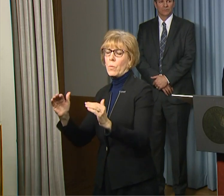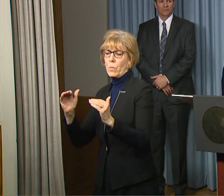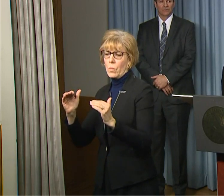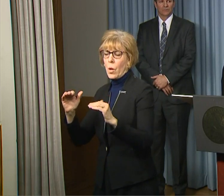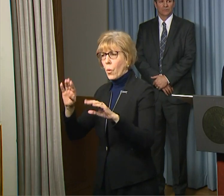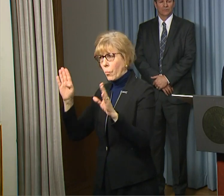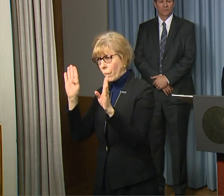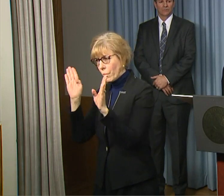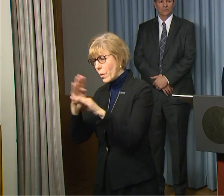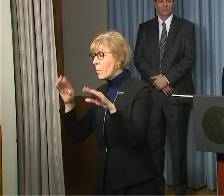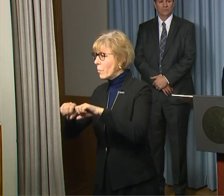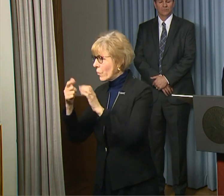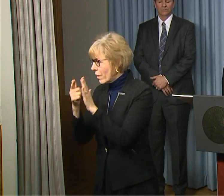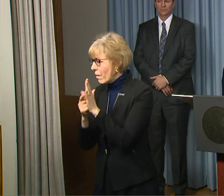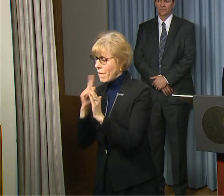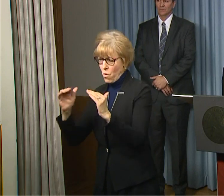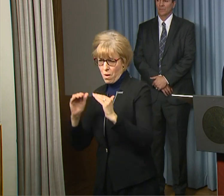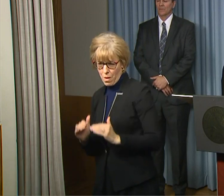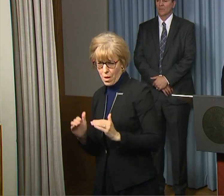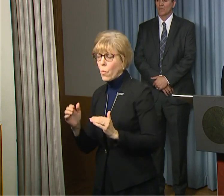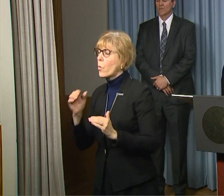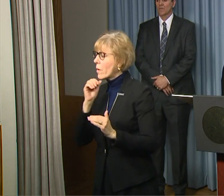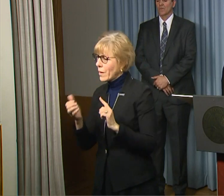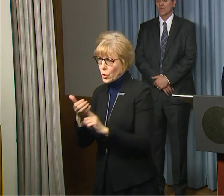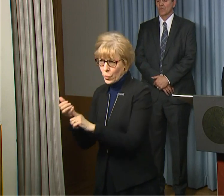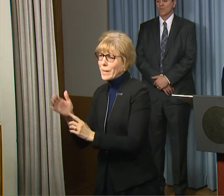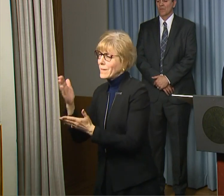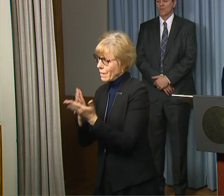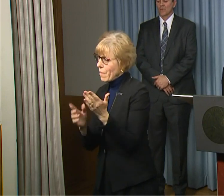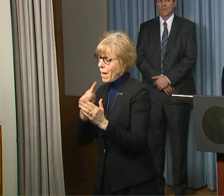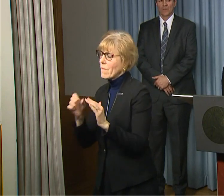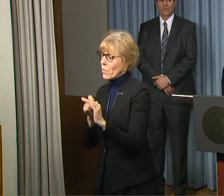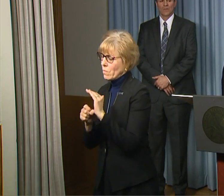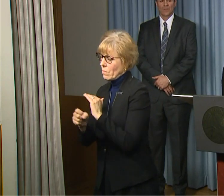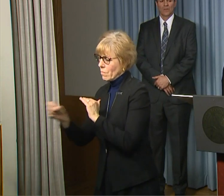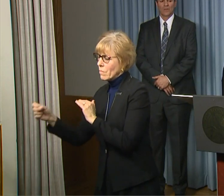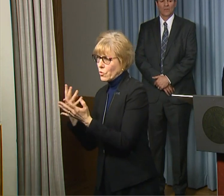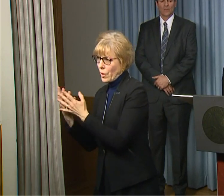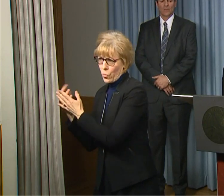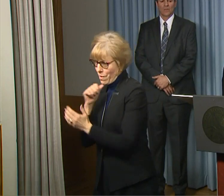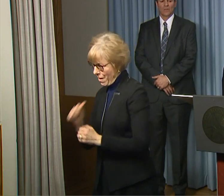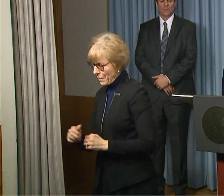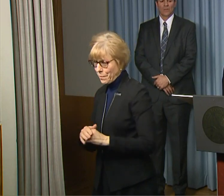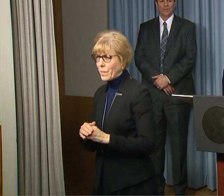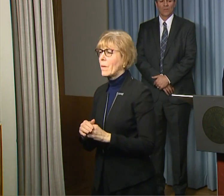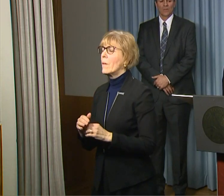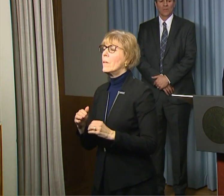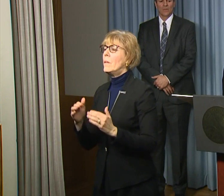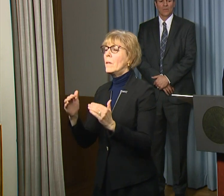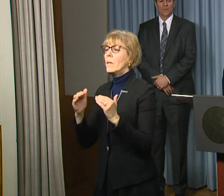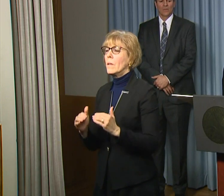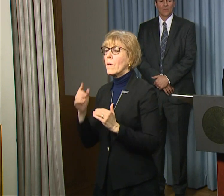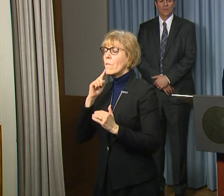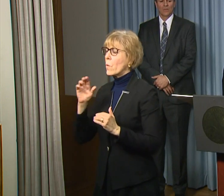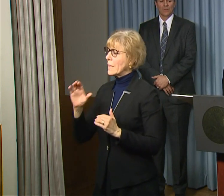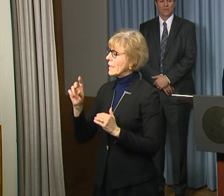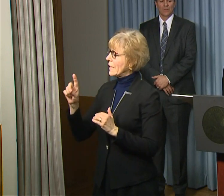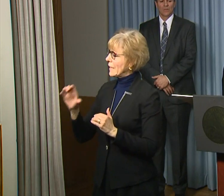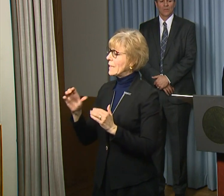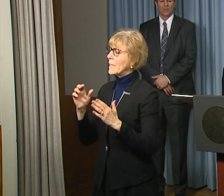arrestees into the jails. Now, following new CDC guidelines, we are issuing an amended public health